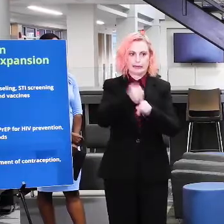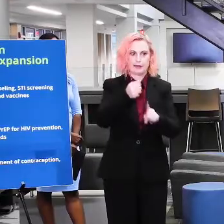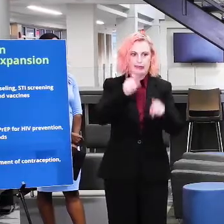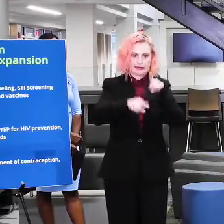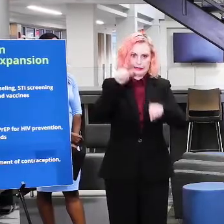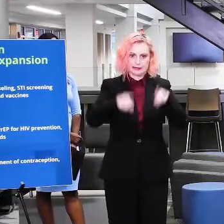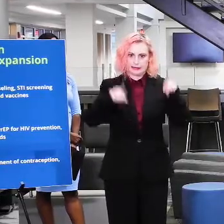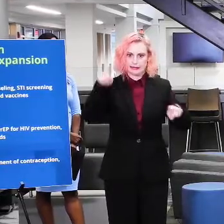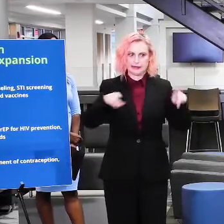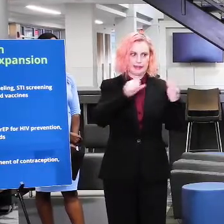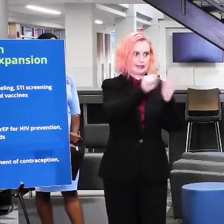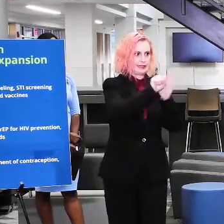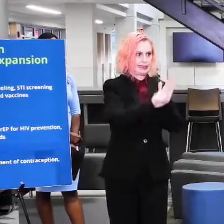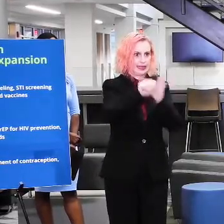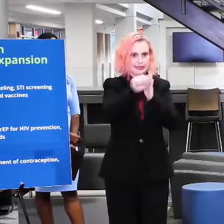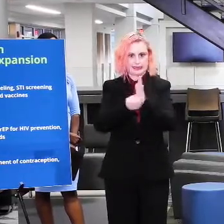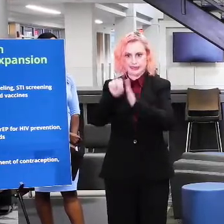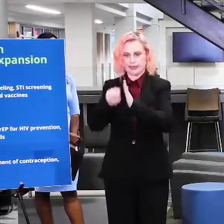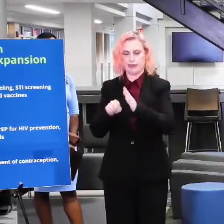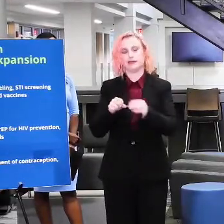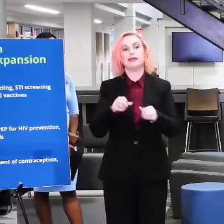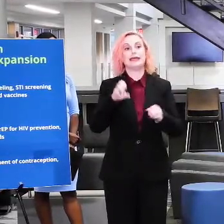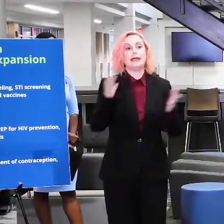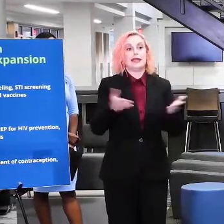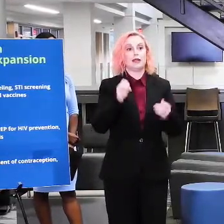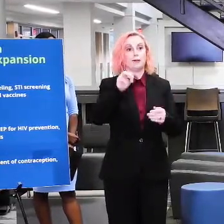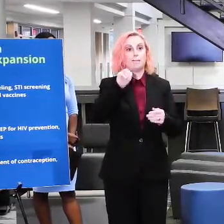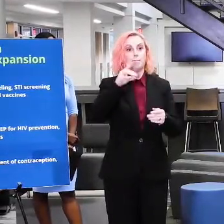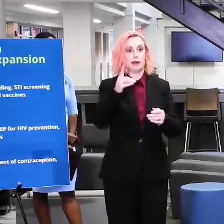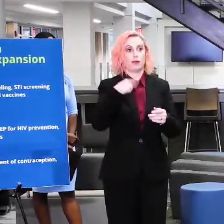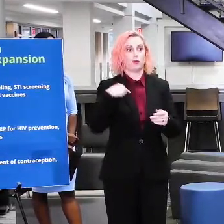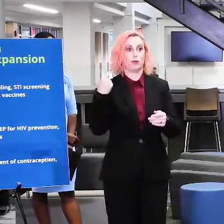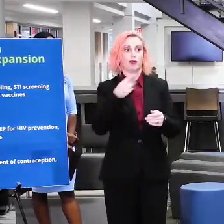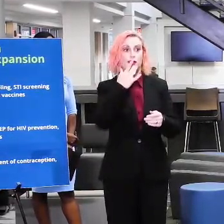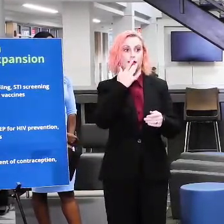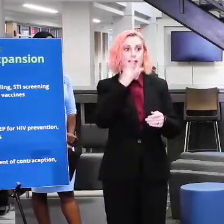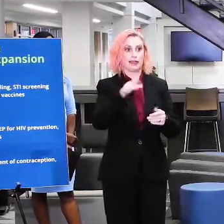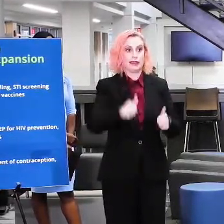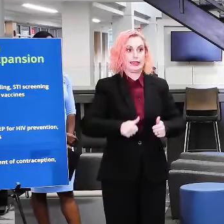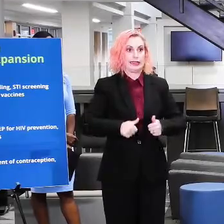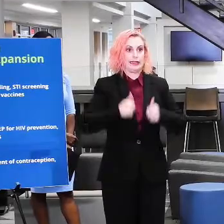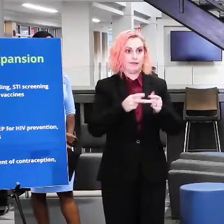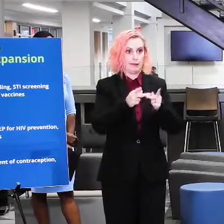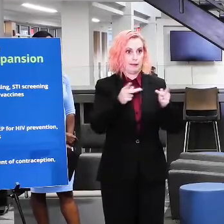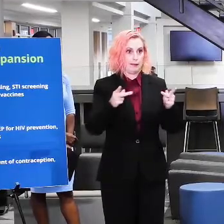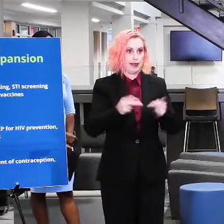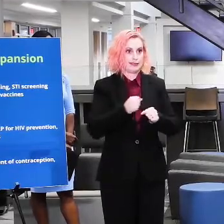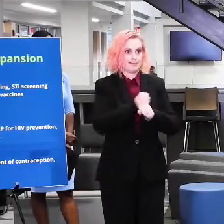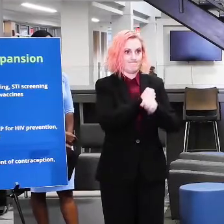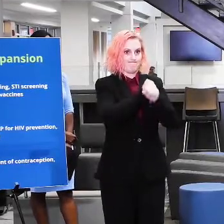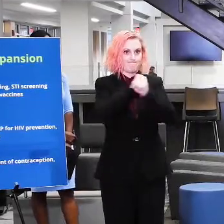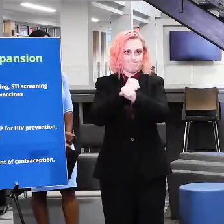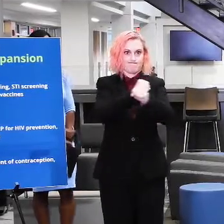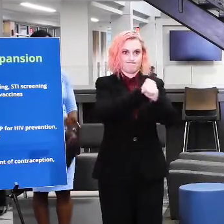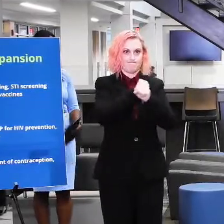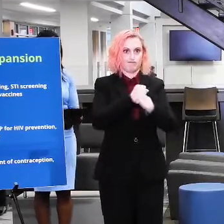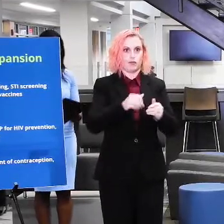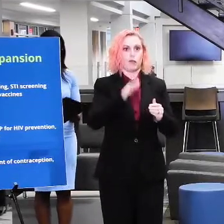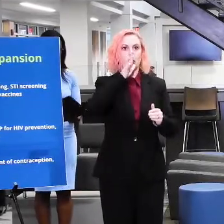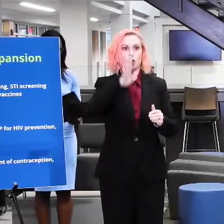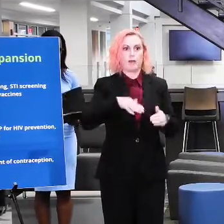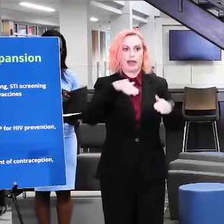state. Here in Maryland, we're fortunate to live in a place that has long safeguarded a woman's access to abortion